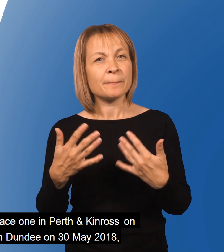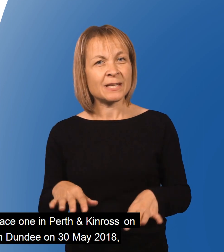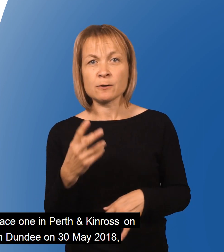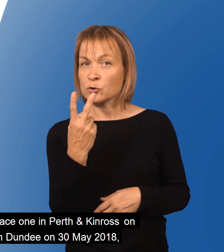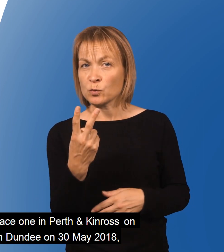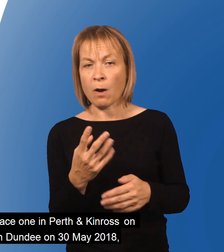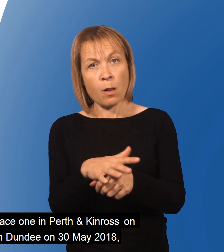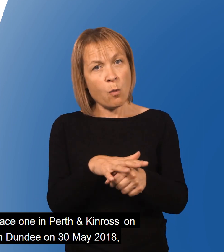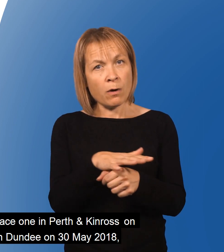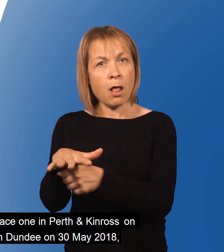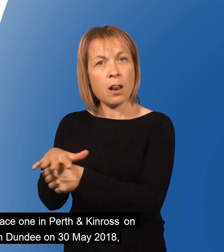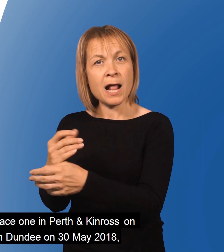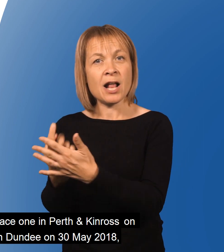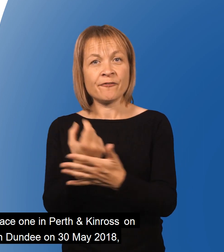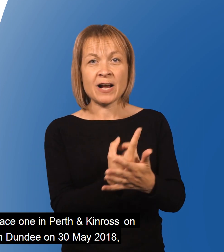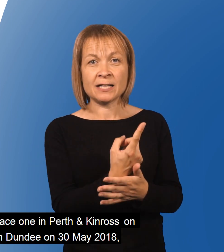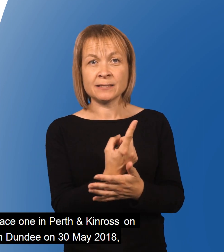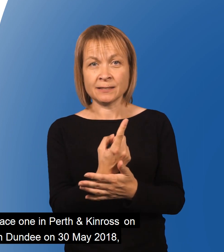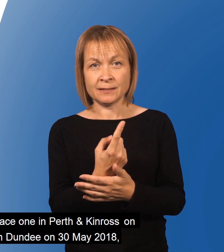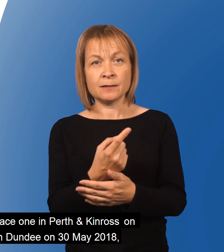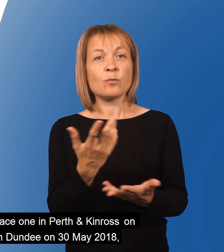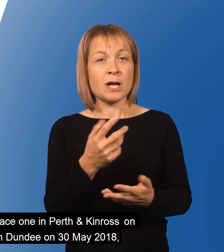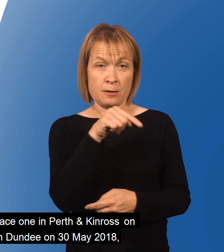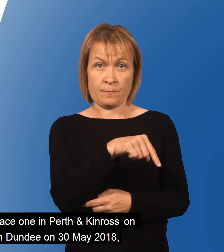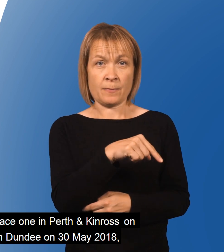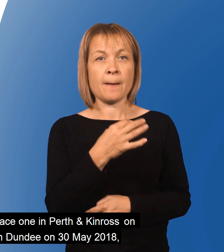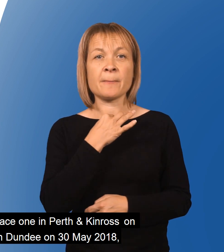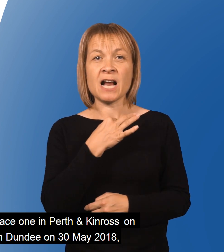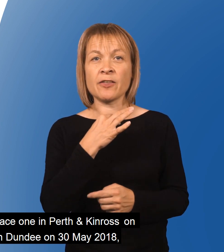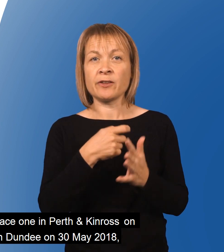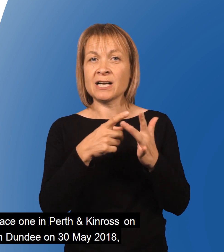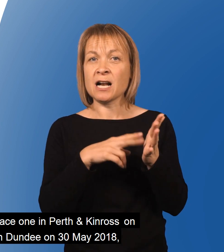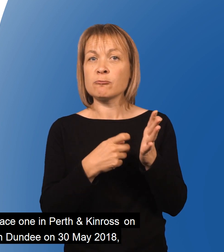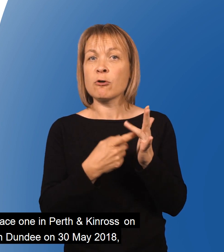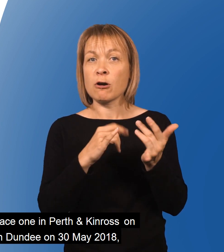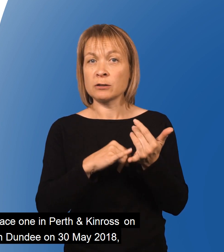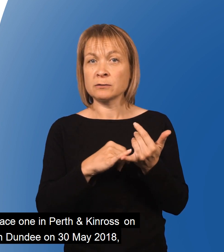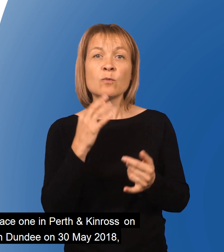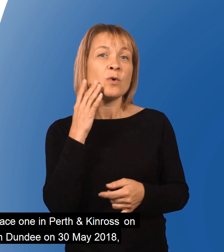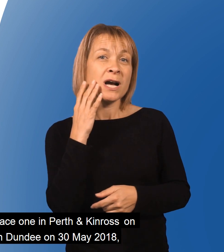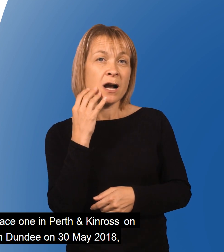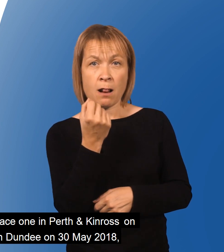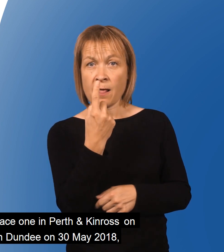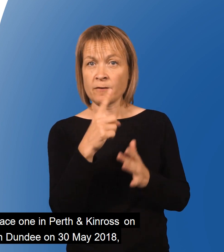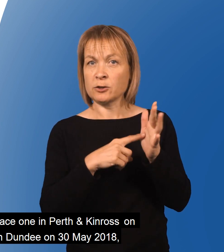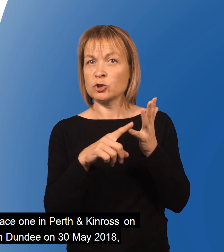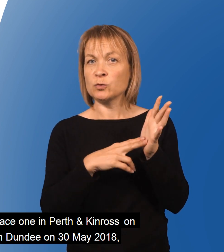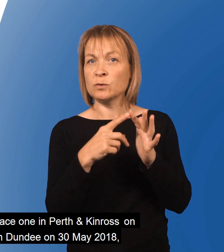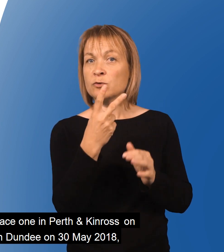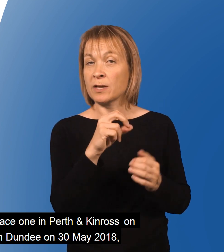Two local events took place, one in Perth and Kinross on the 11th of June 2018 and one in Dundee on